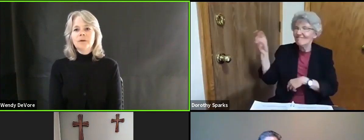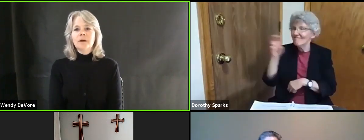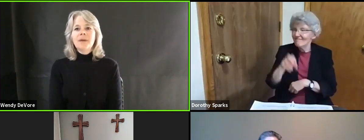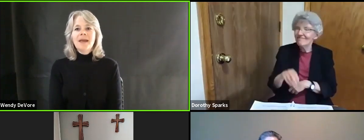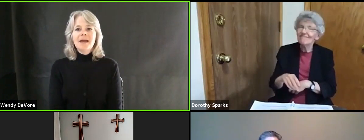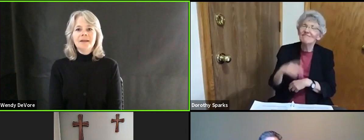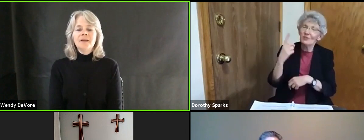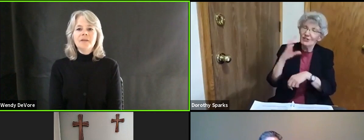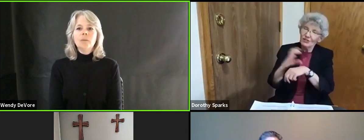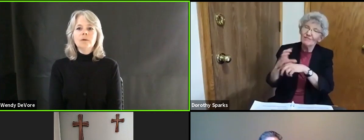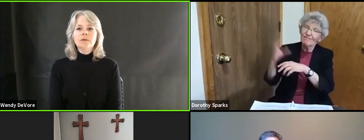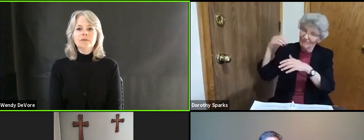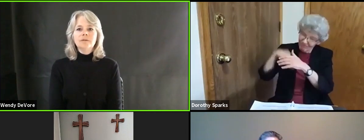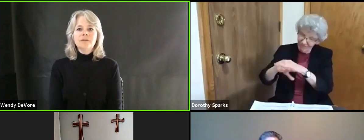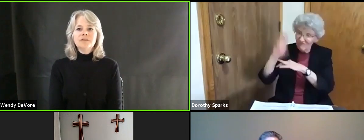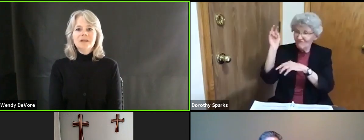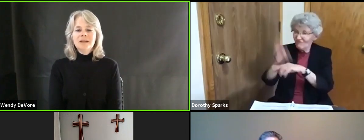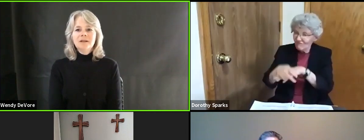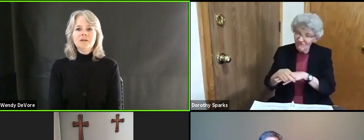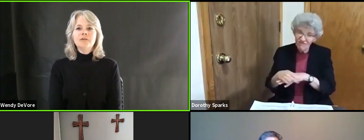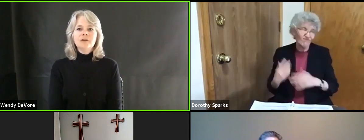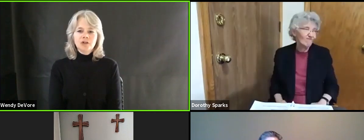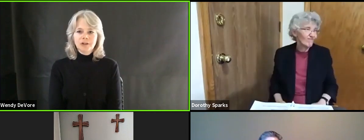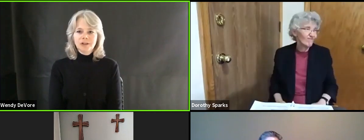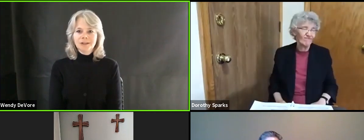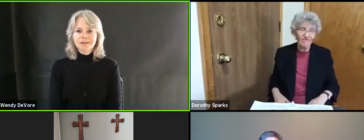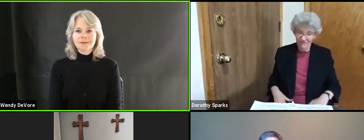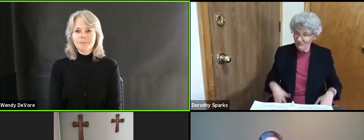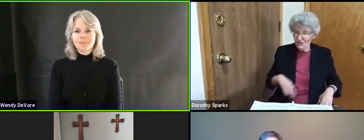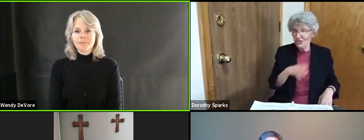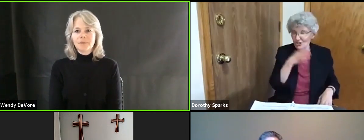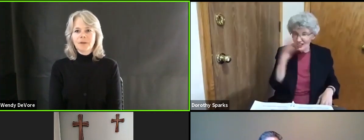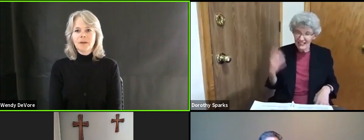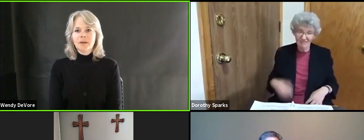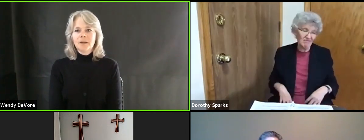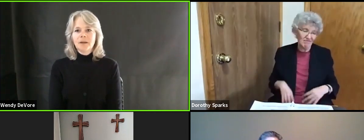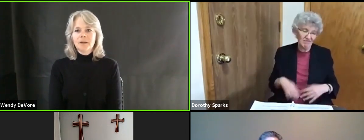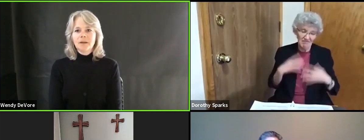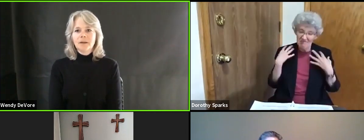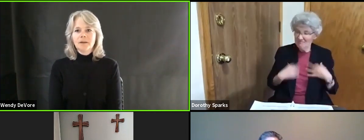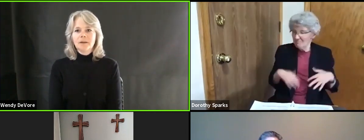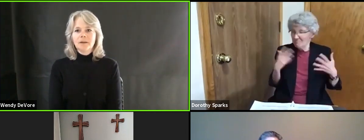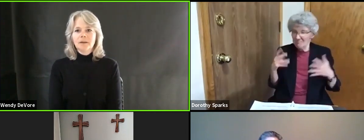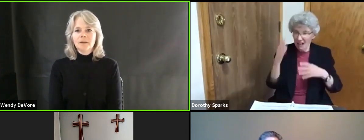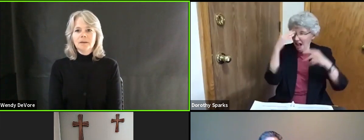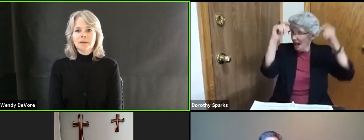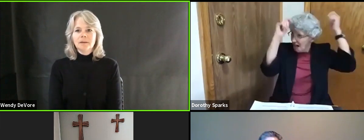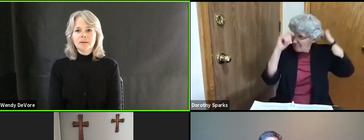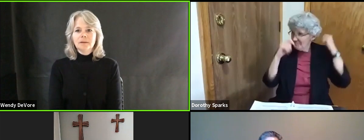There was a man that was visiting different churches.